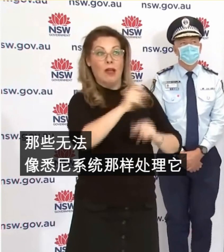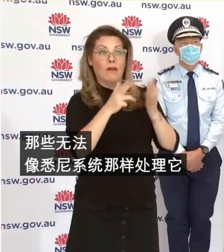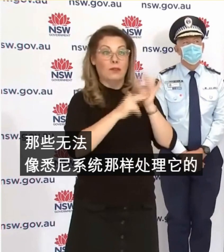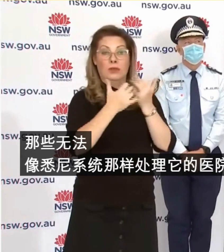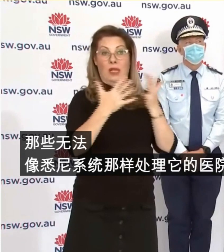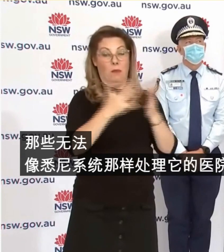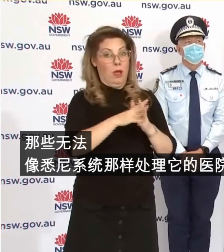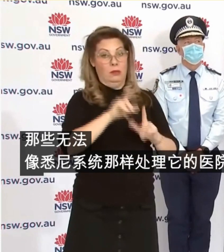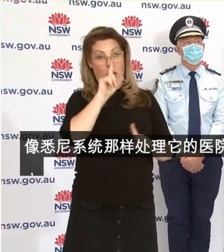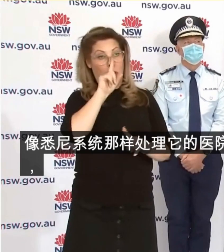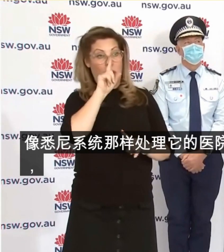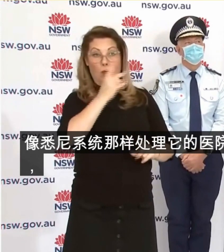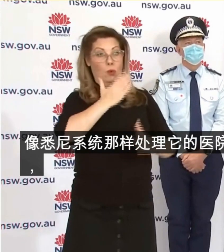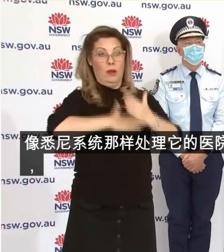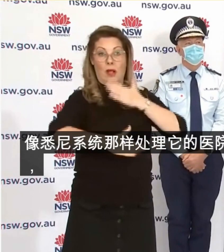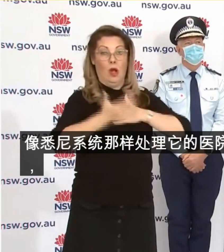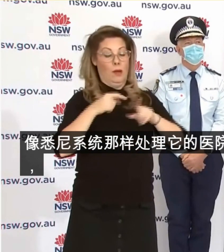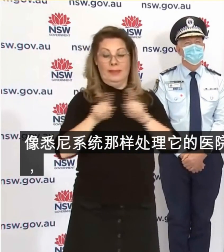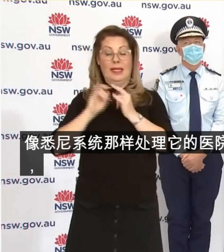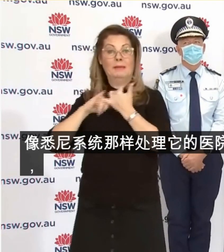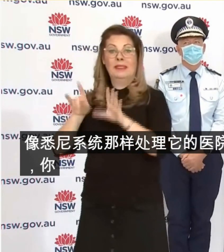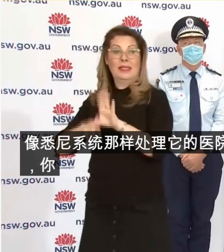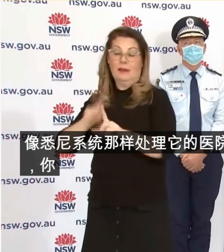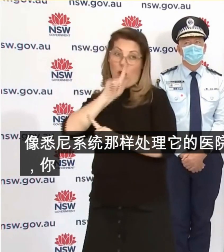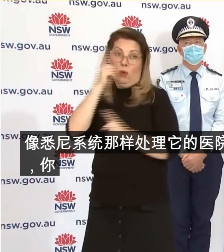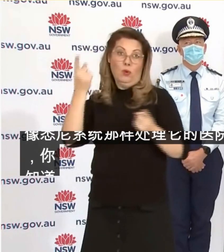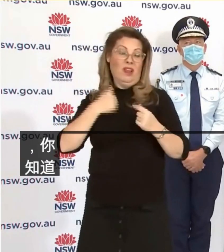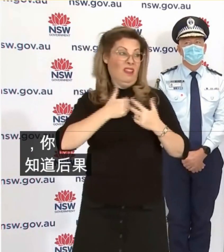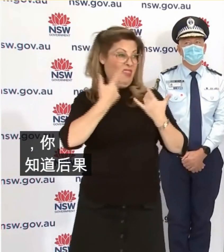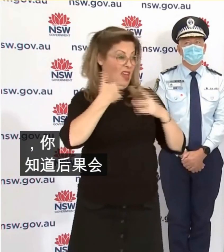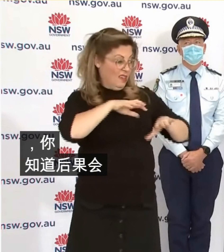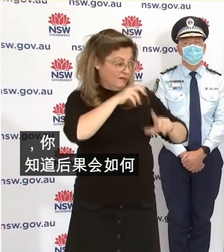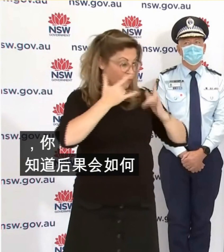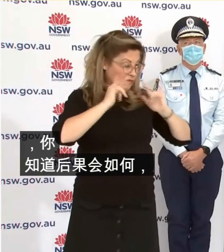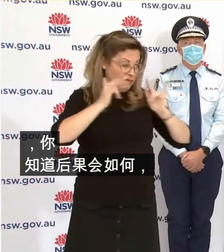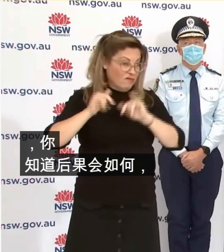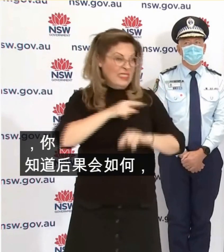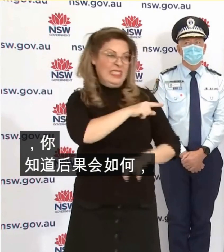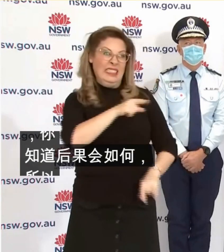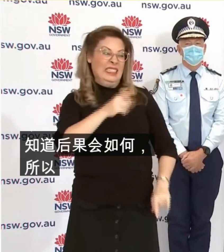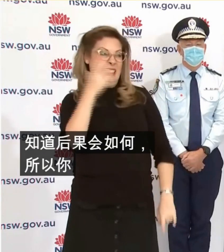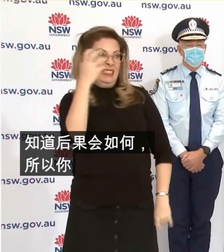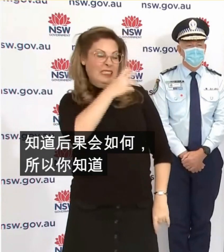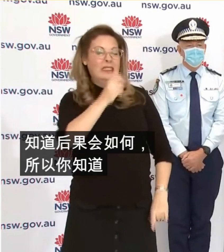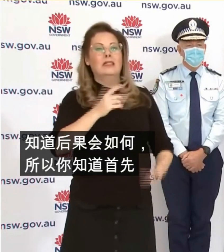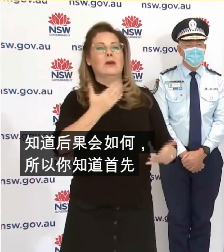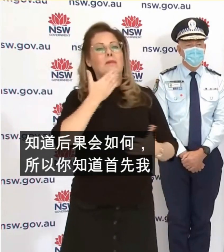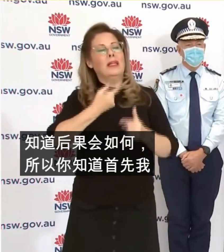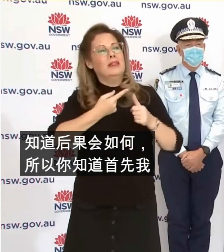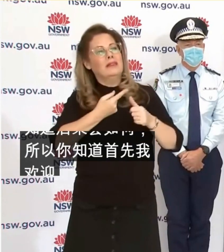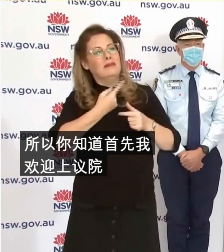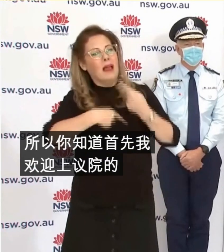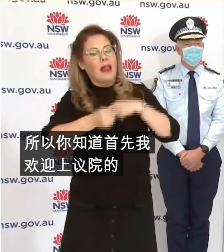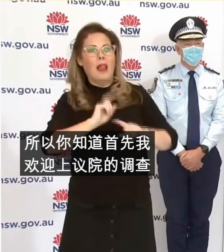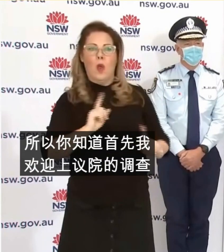with it like the Sydney system is at the moment? And, what would be the consequences of this outbreak? Okay,